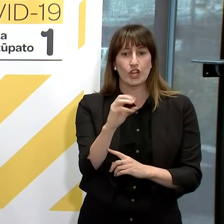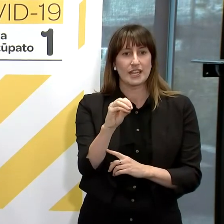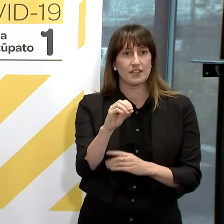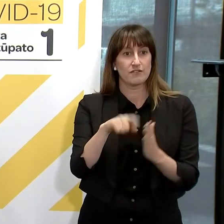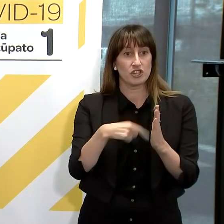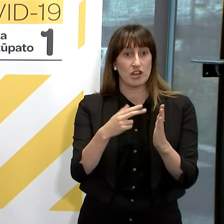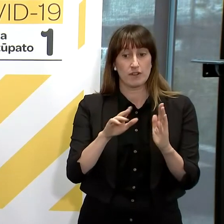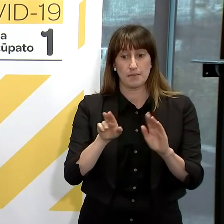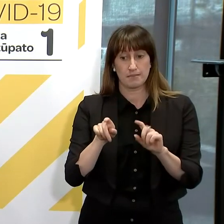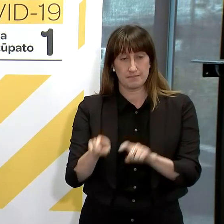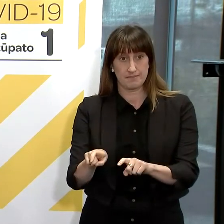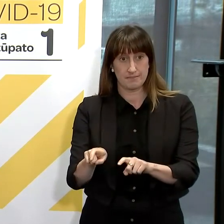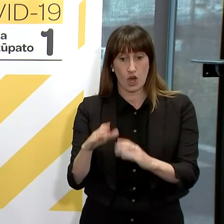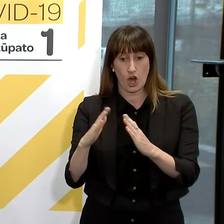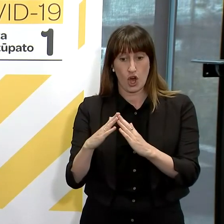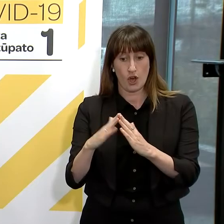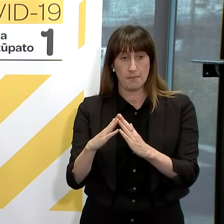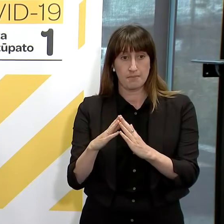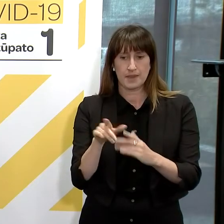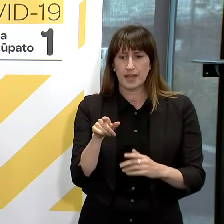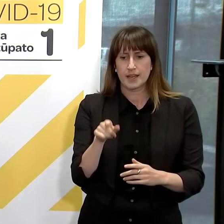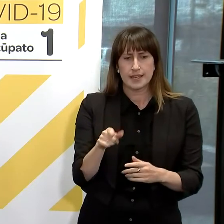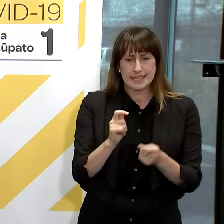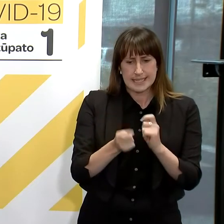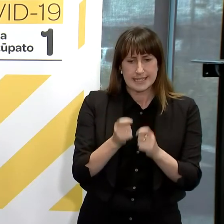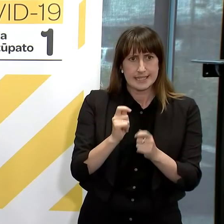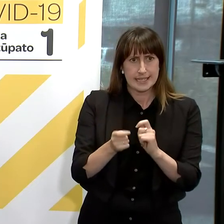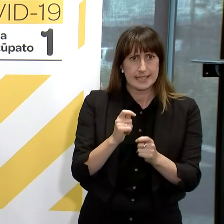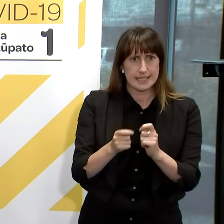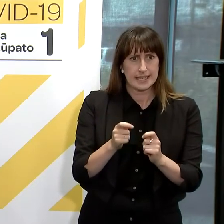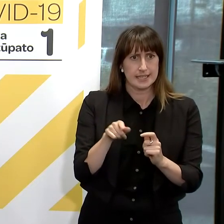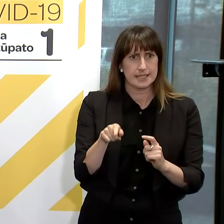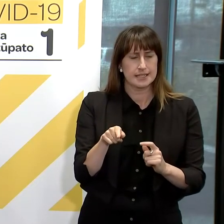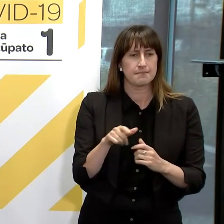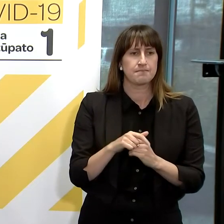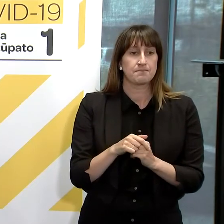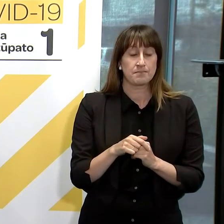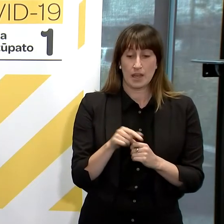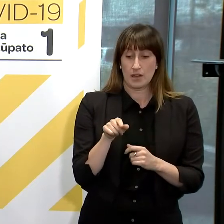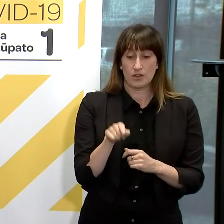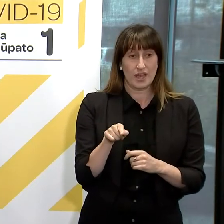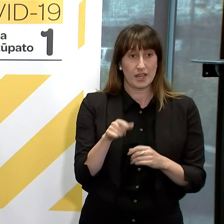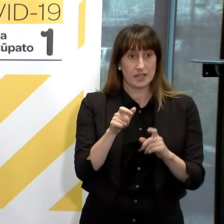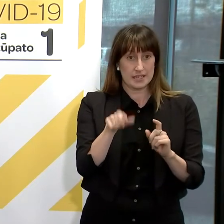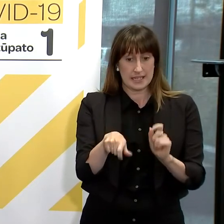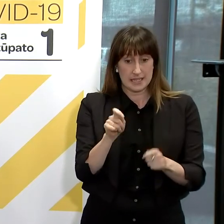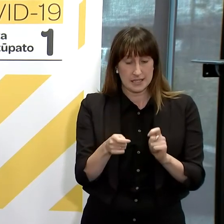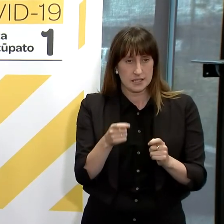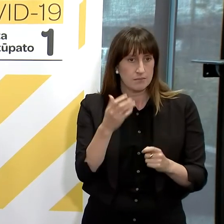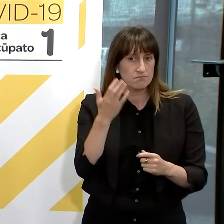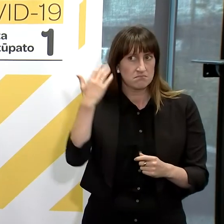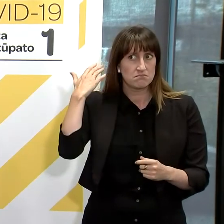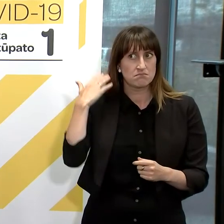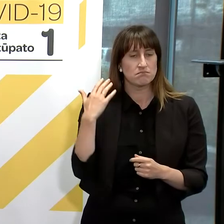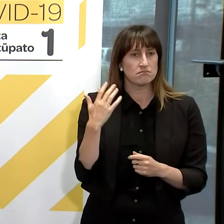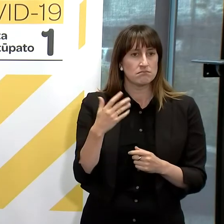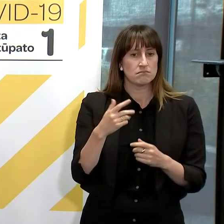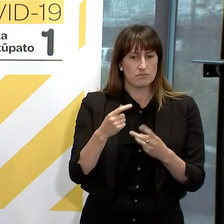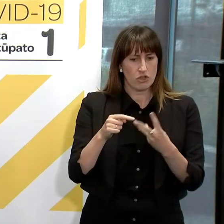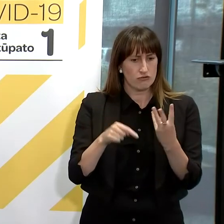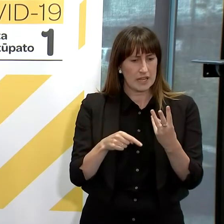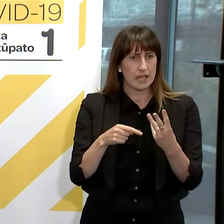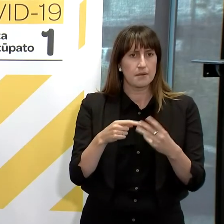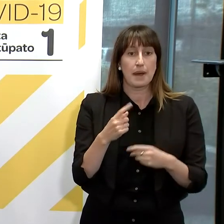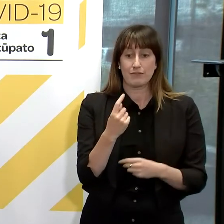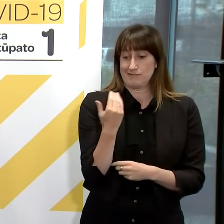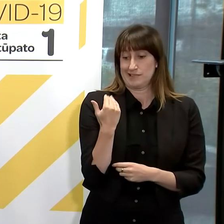returned 3 negative tests, the most recent one being on the 2nd of February. We are awaiting